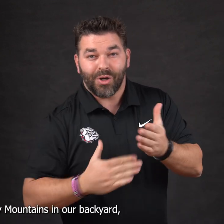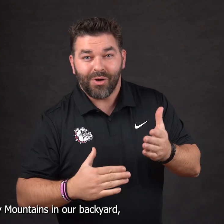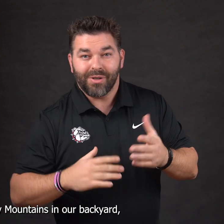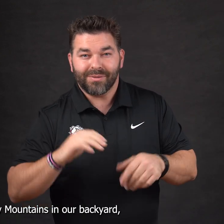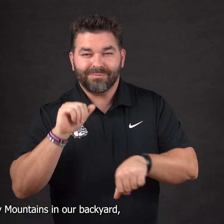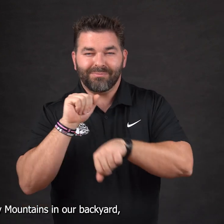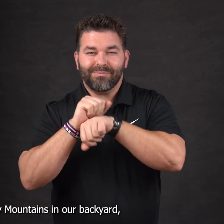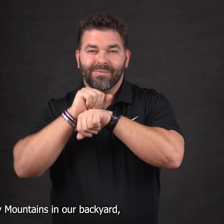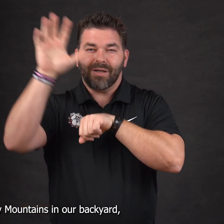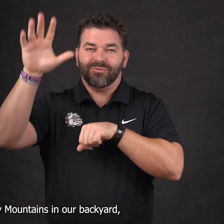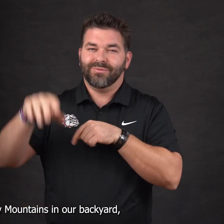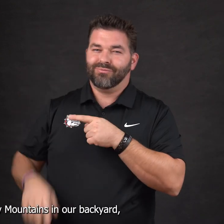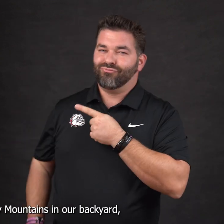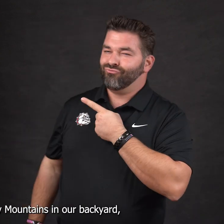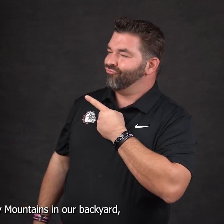and the Rocky Mountains in our backyard,